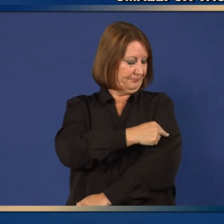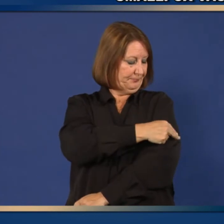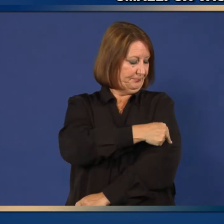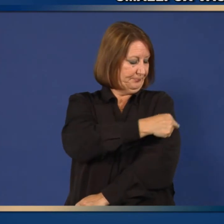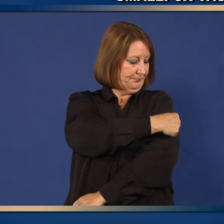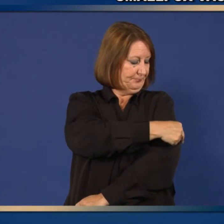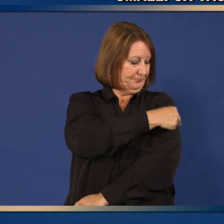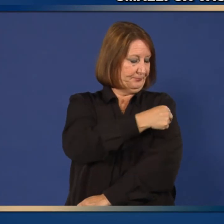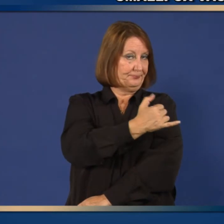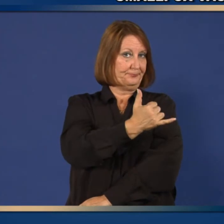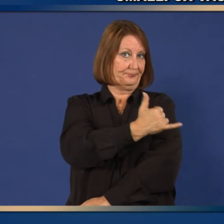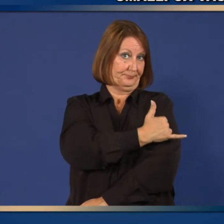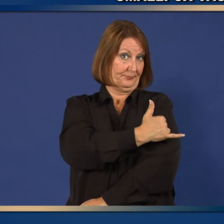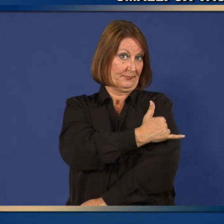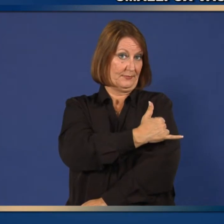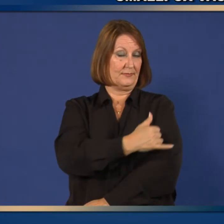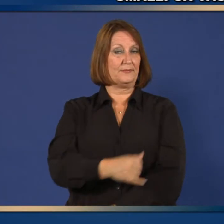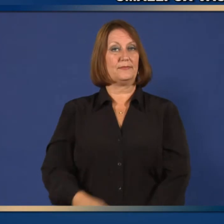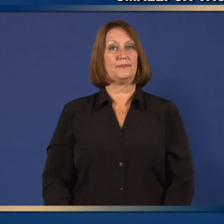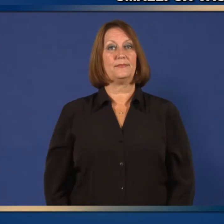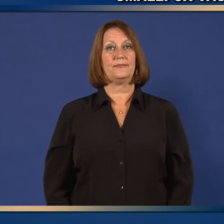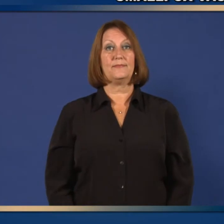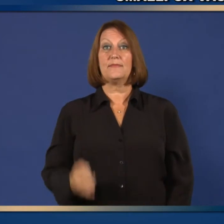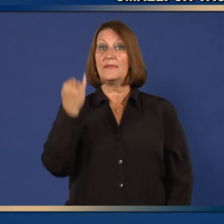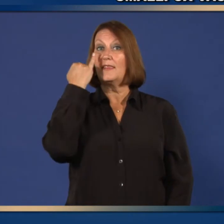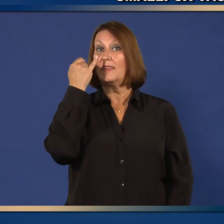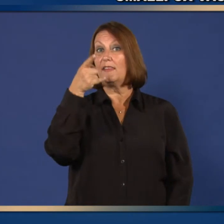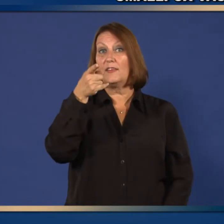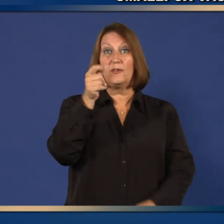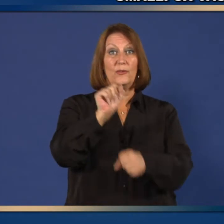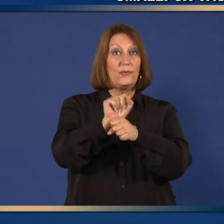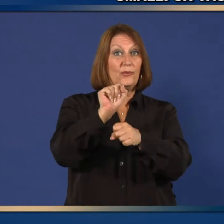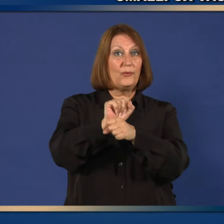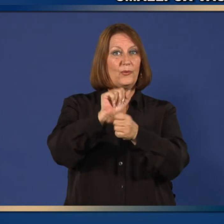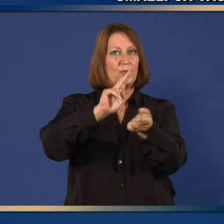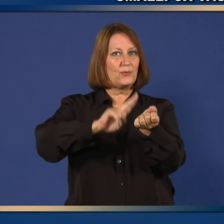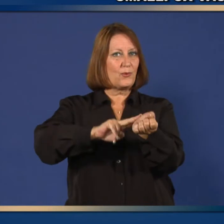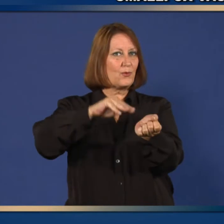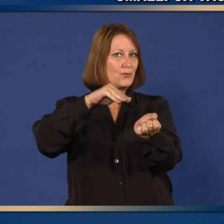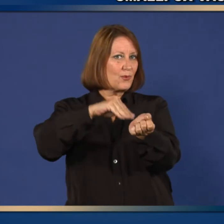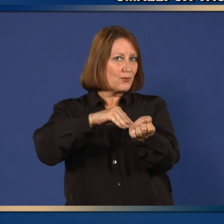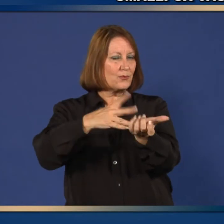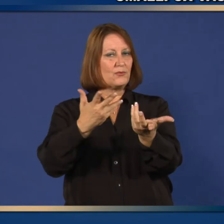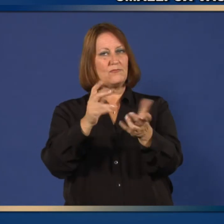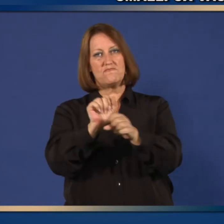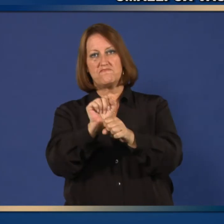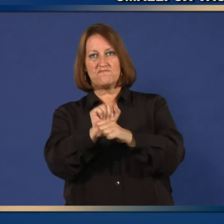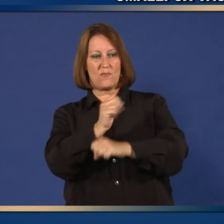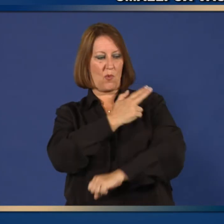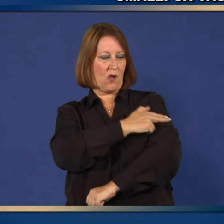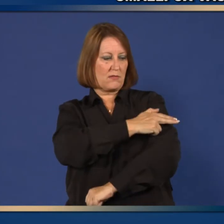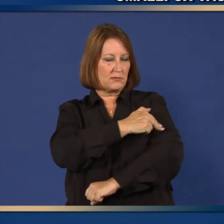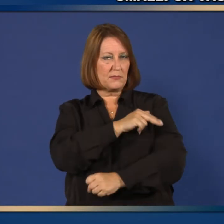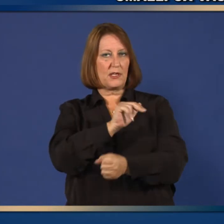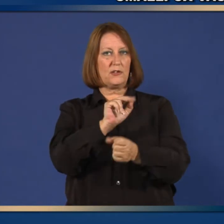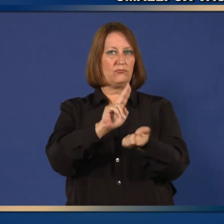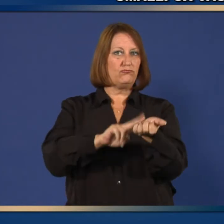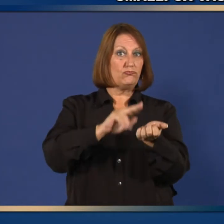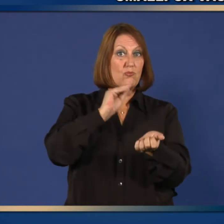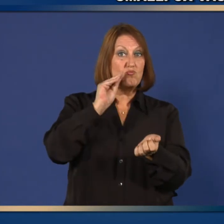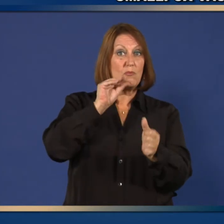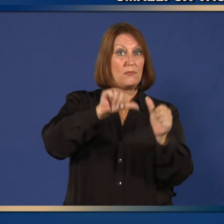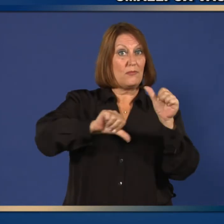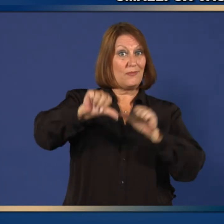While at work, healthcare workers should also cover the gauze with a semi-permeable